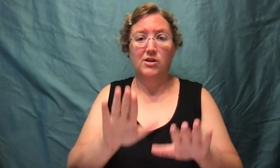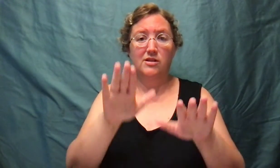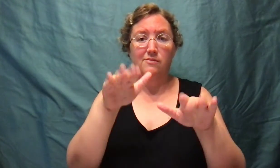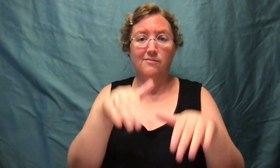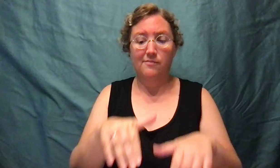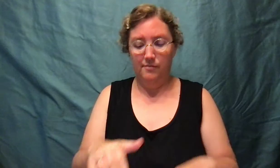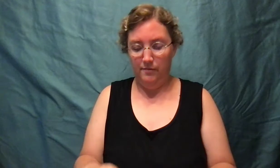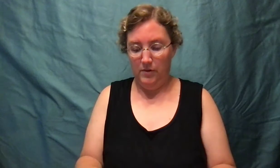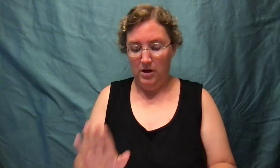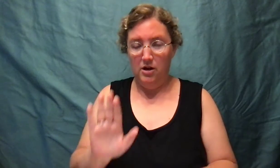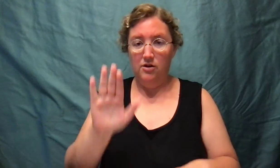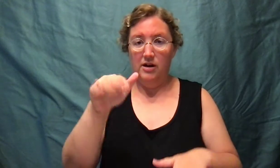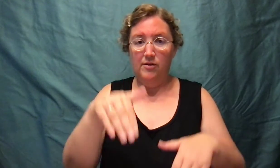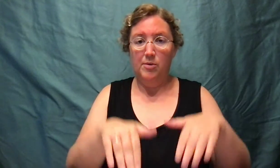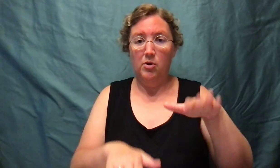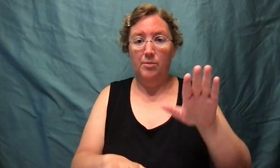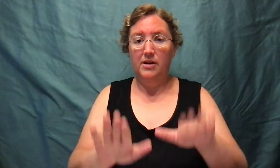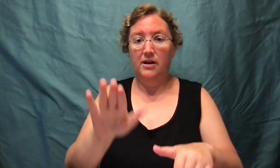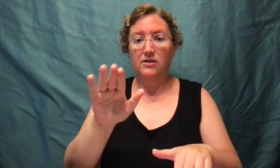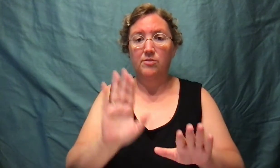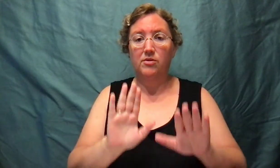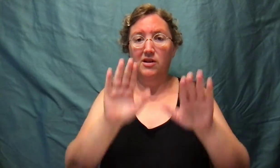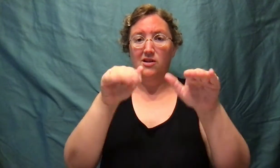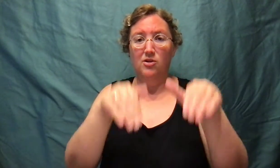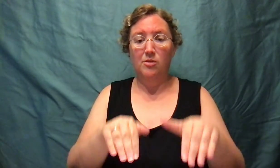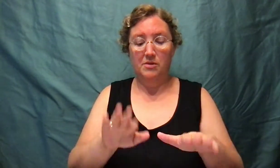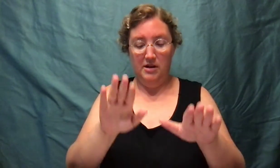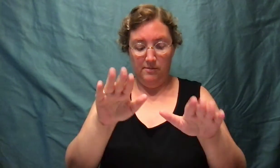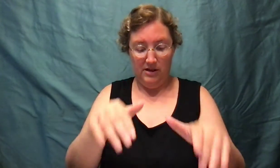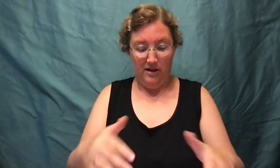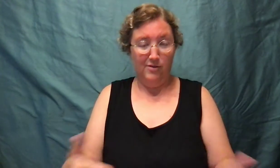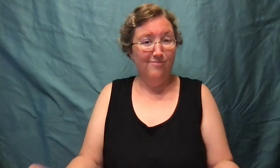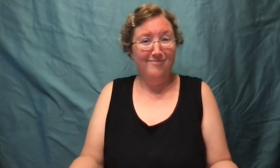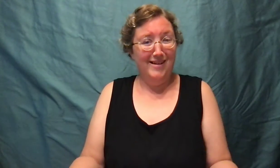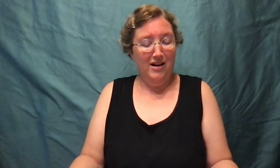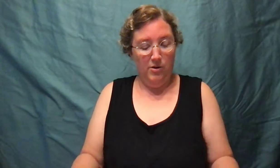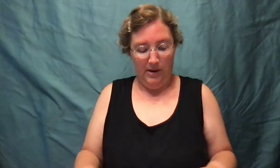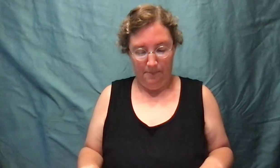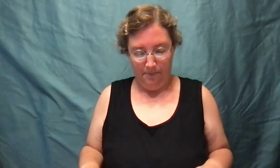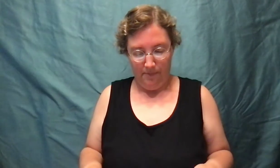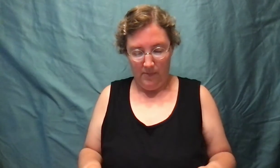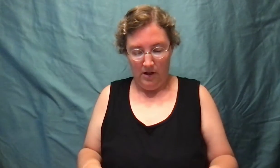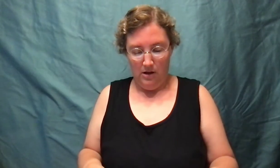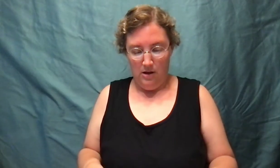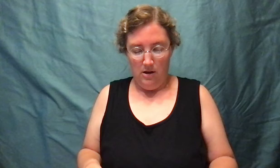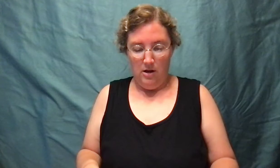reason. You can have them go up and down separately or up and down together. I don't know why.